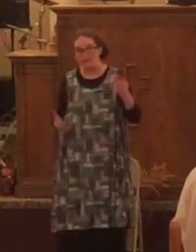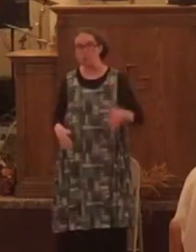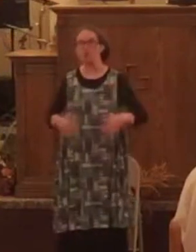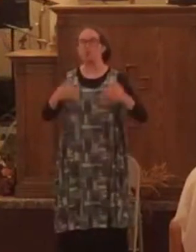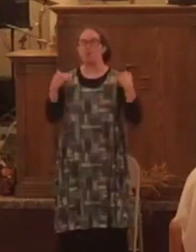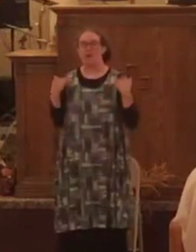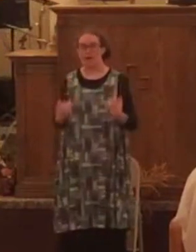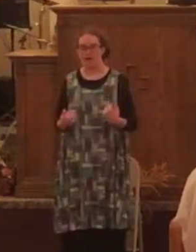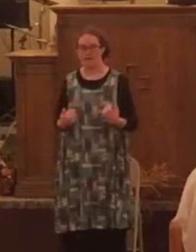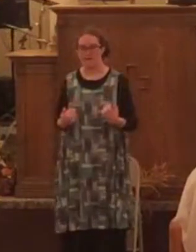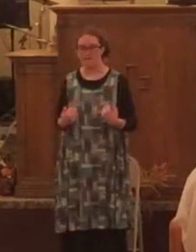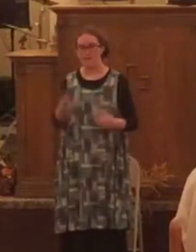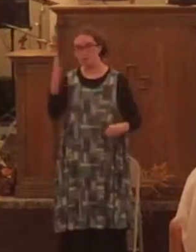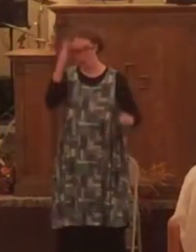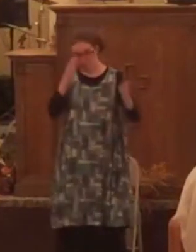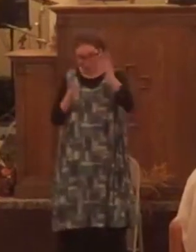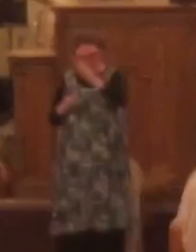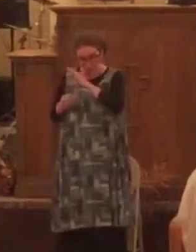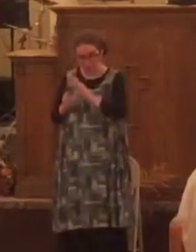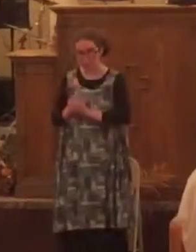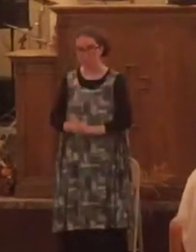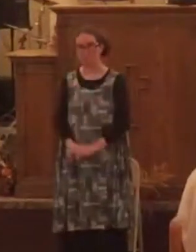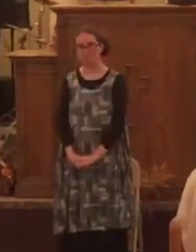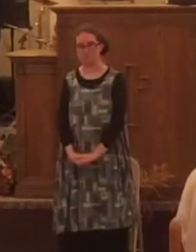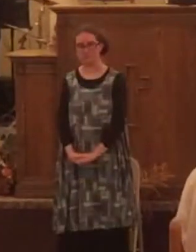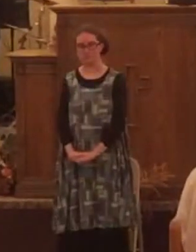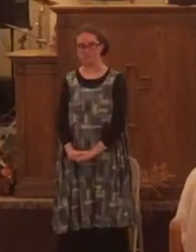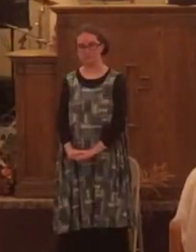have tribulation.